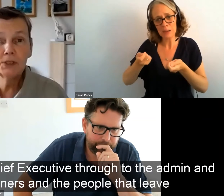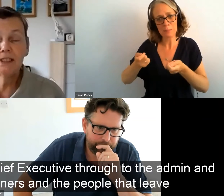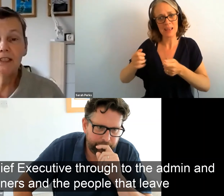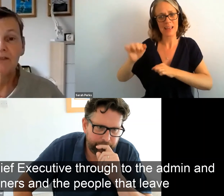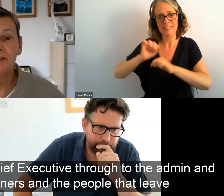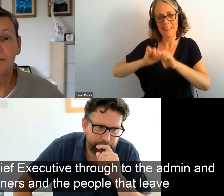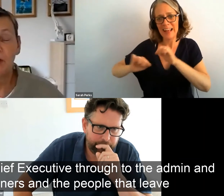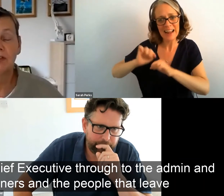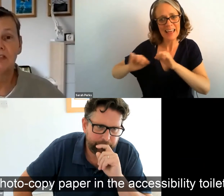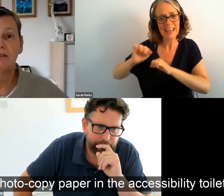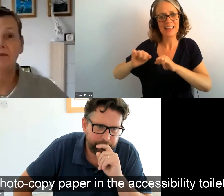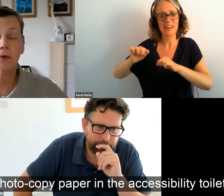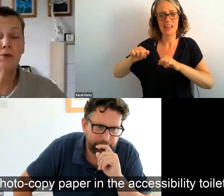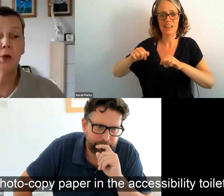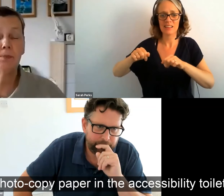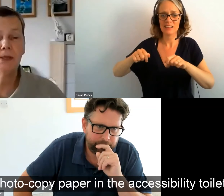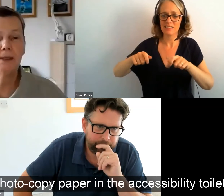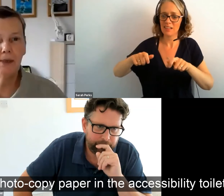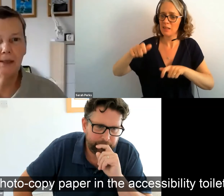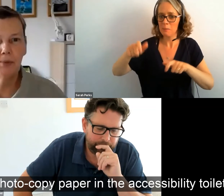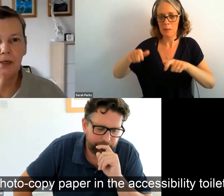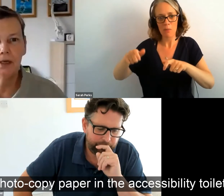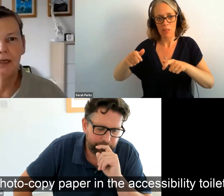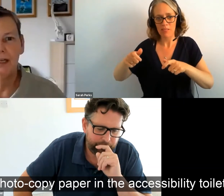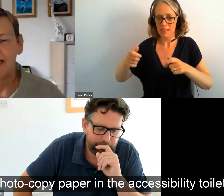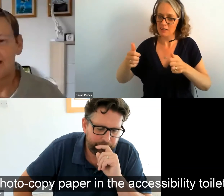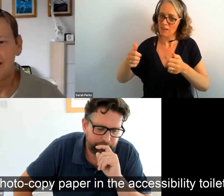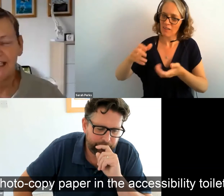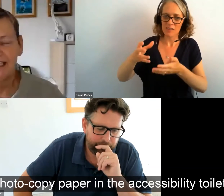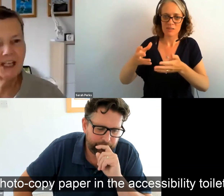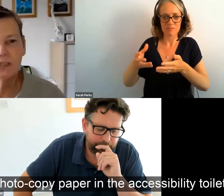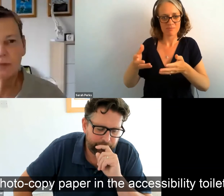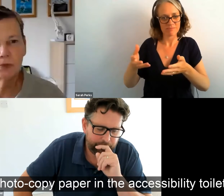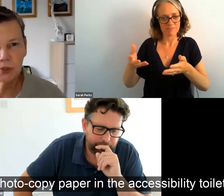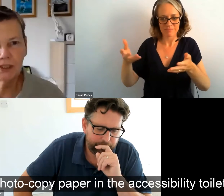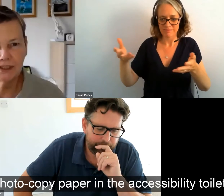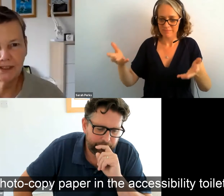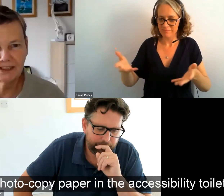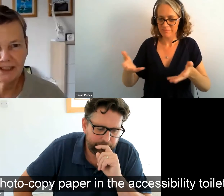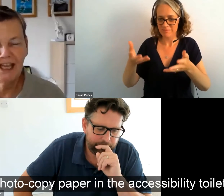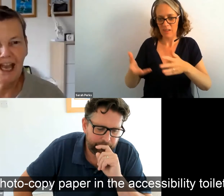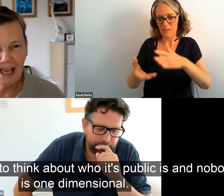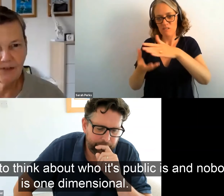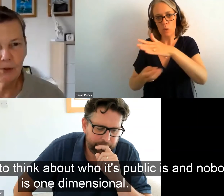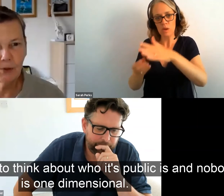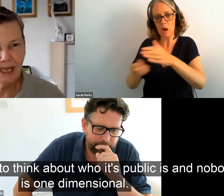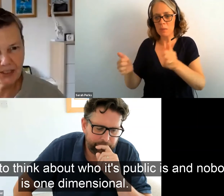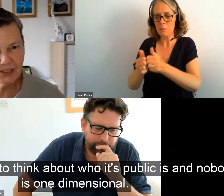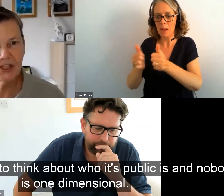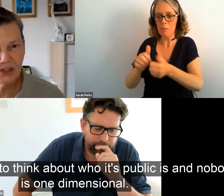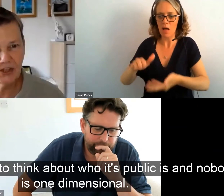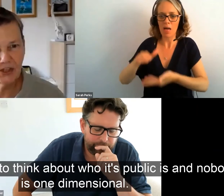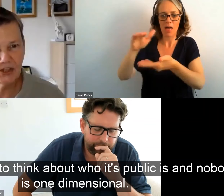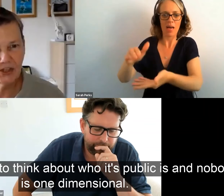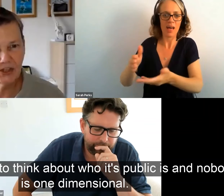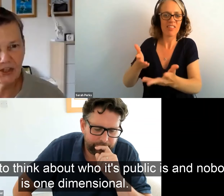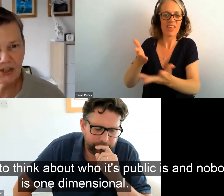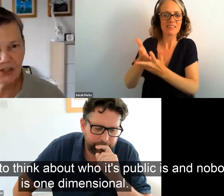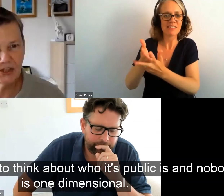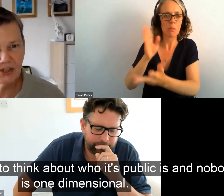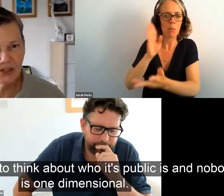the people that leave the boxes of photocopying paper in the accessible toilets. Everybody has to